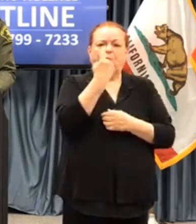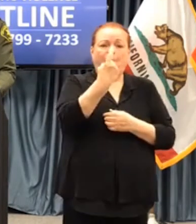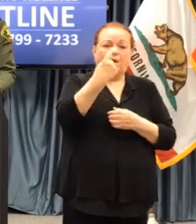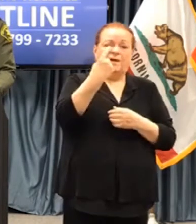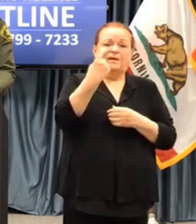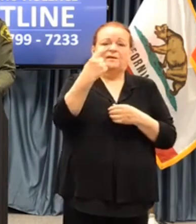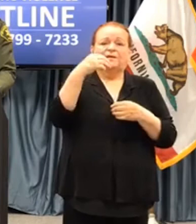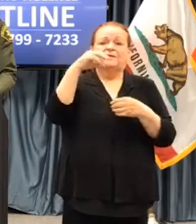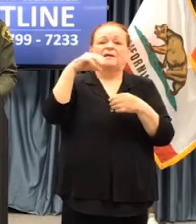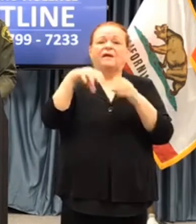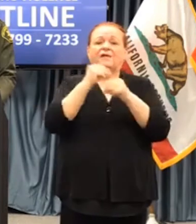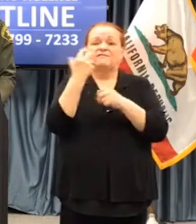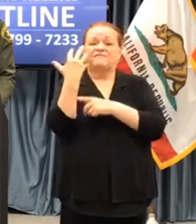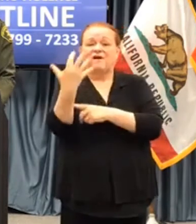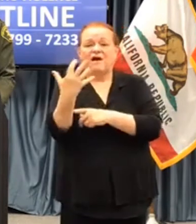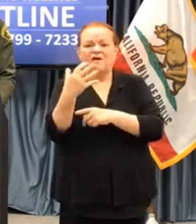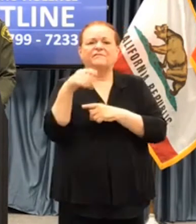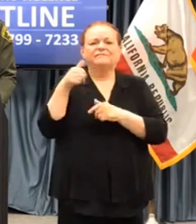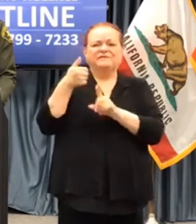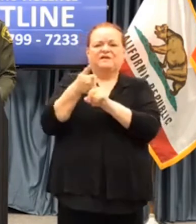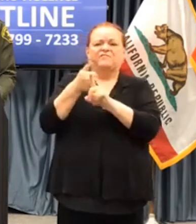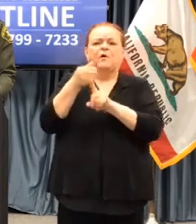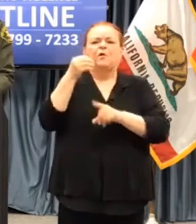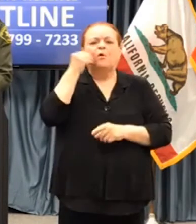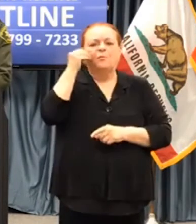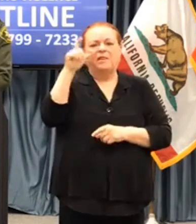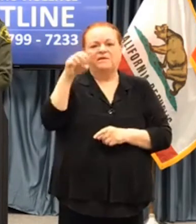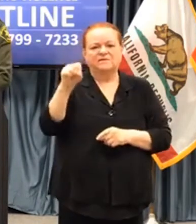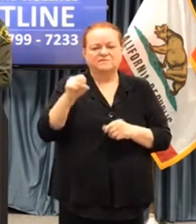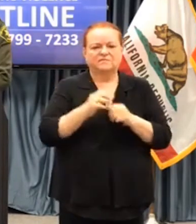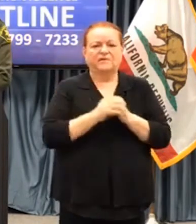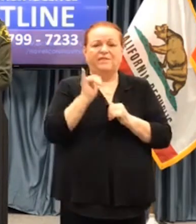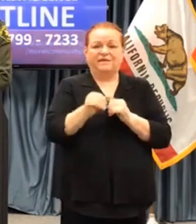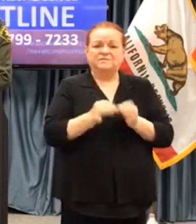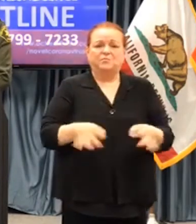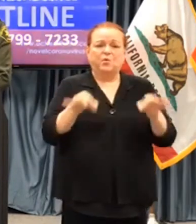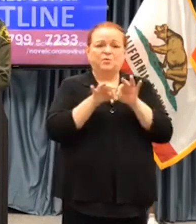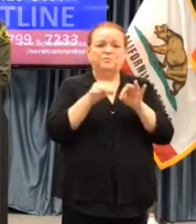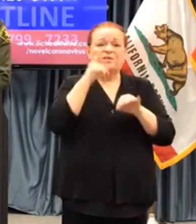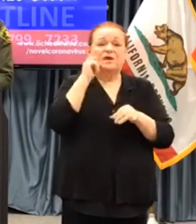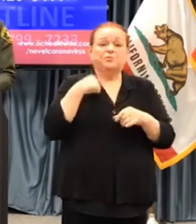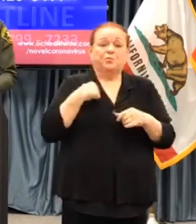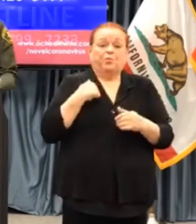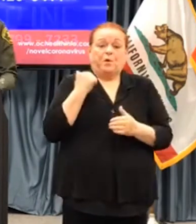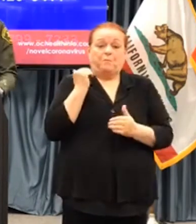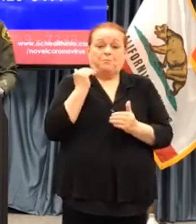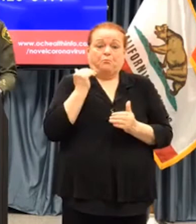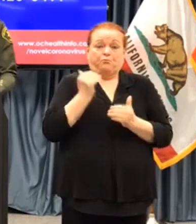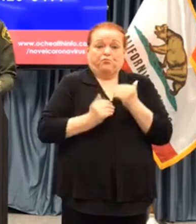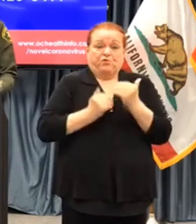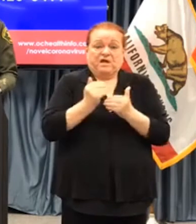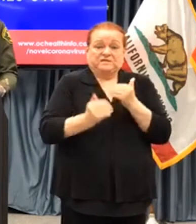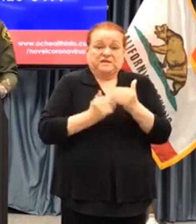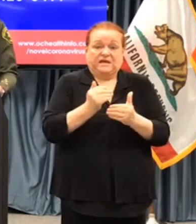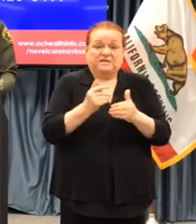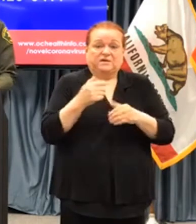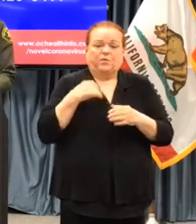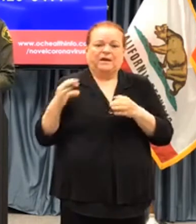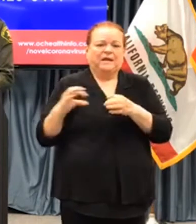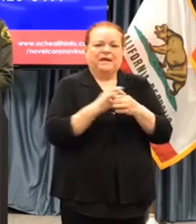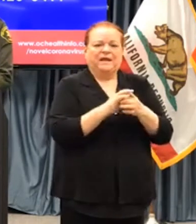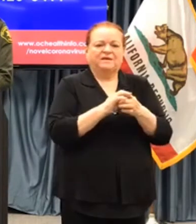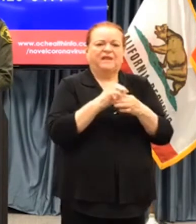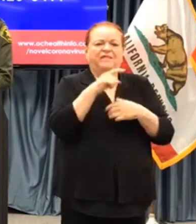homeless. That's important because as those process through our jail and are being released, we connect them to services